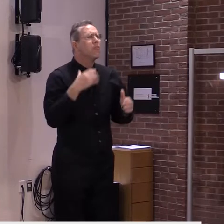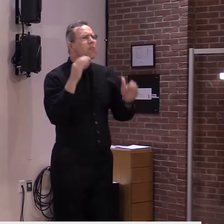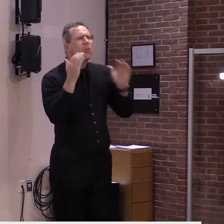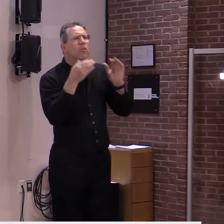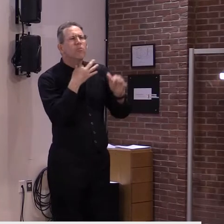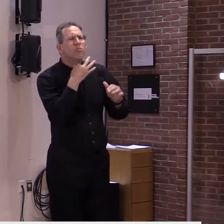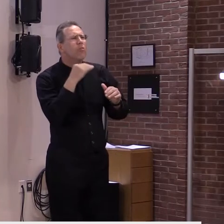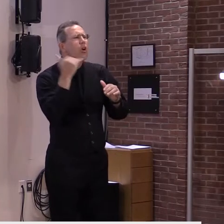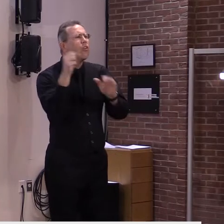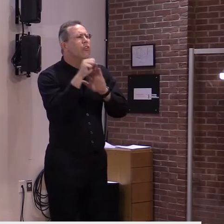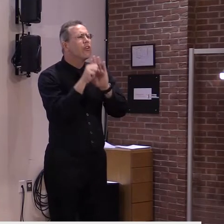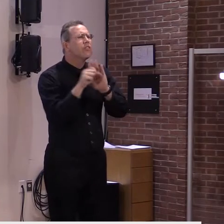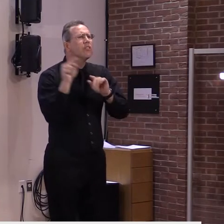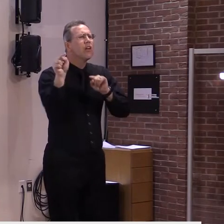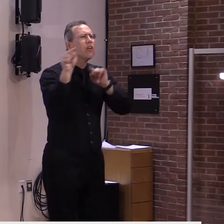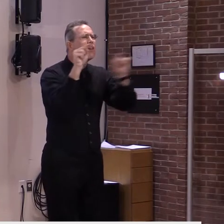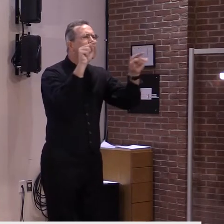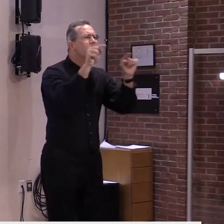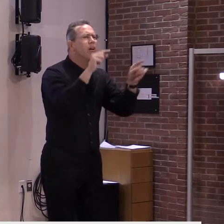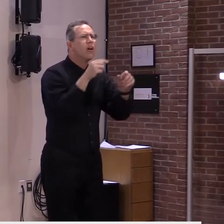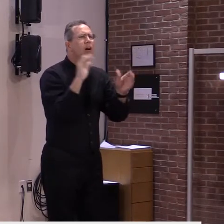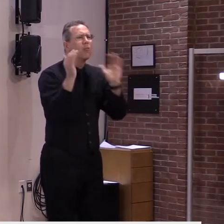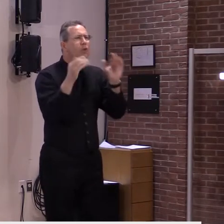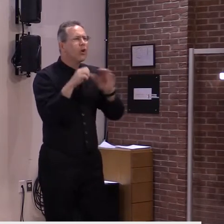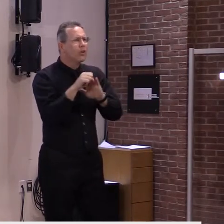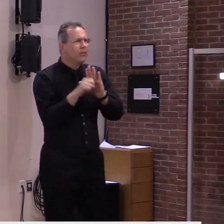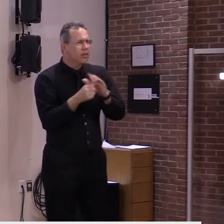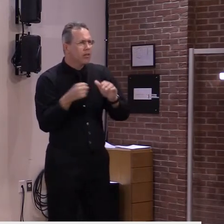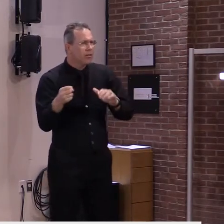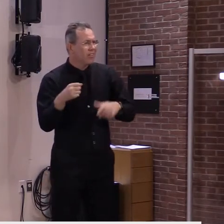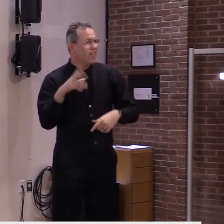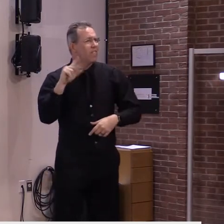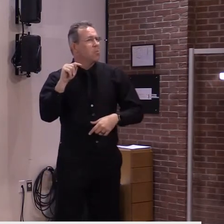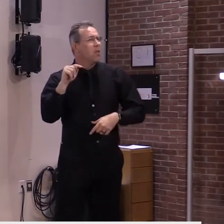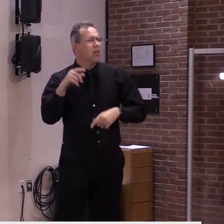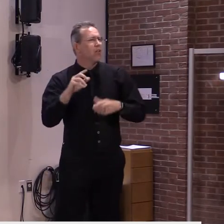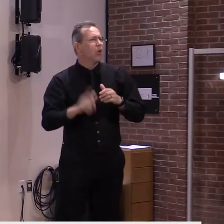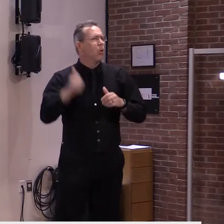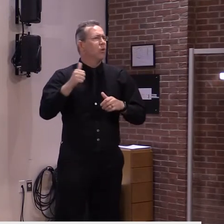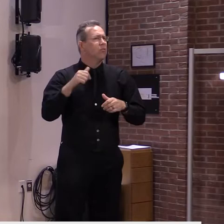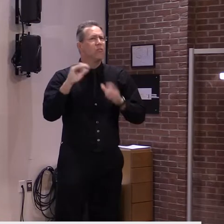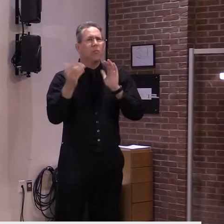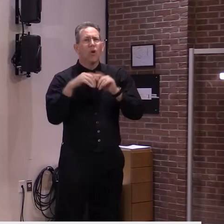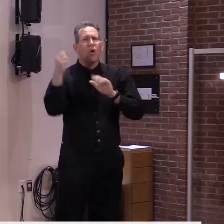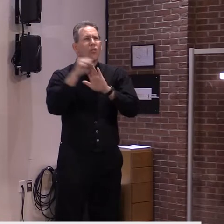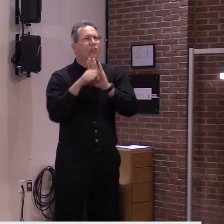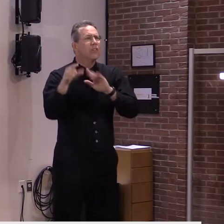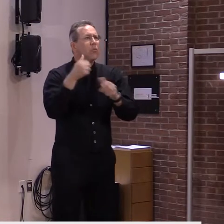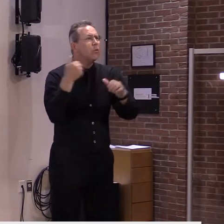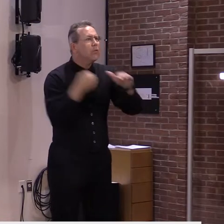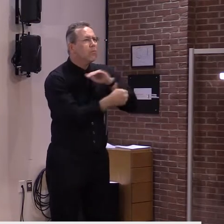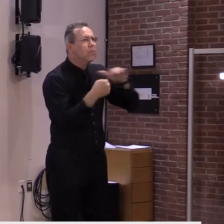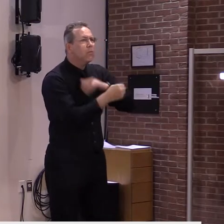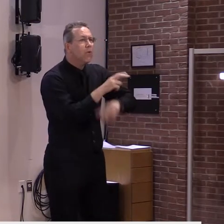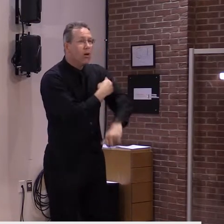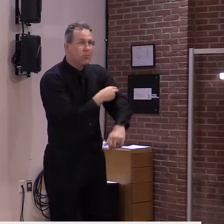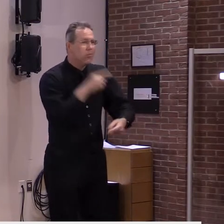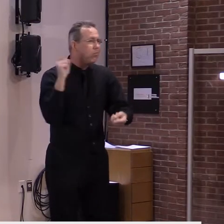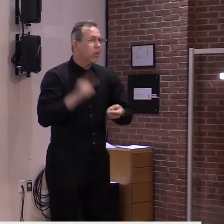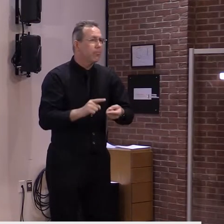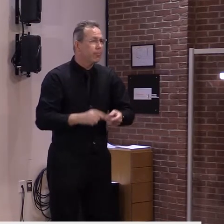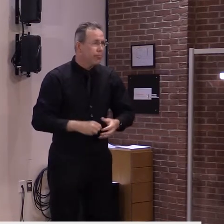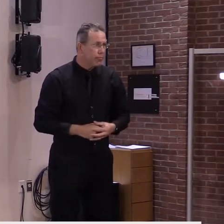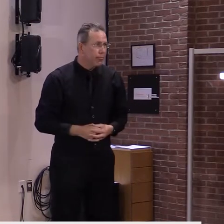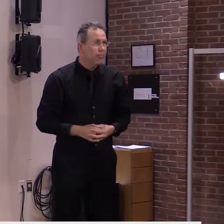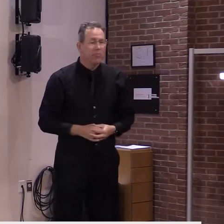country. And most importantly, we forecast that these favorable trends will continue for the foreseeable future.